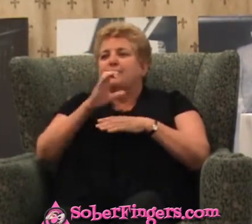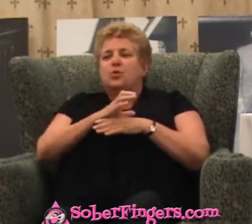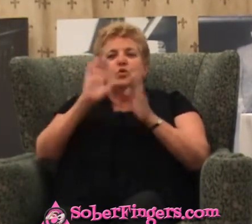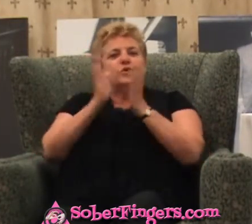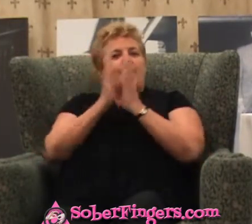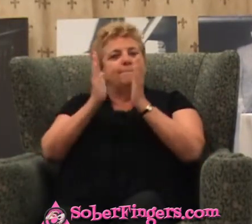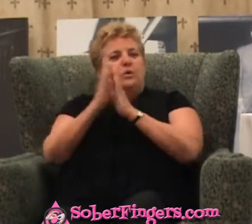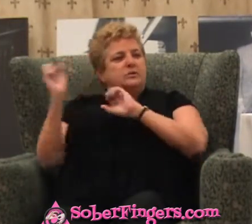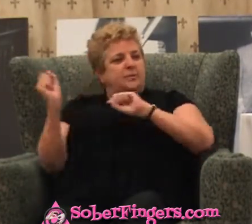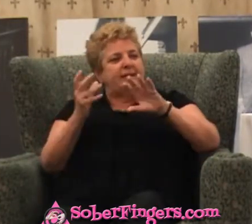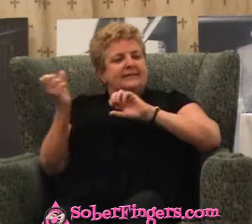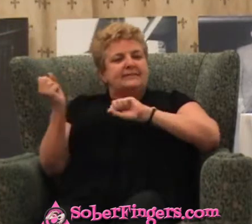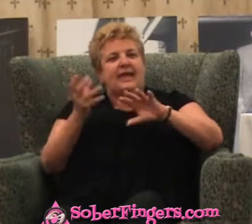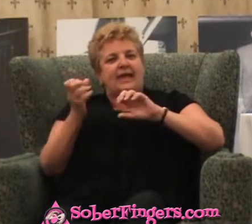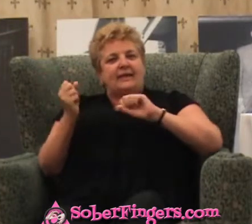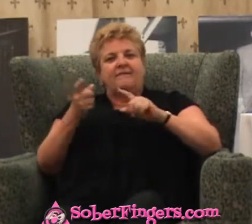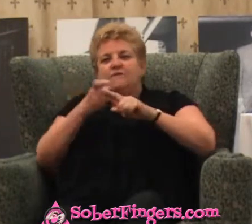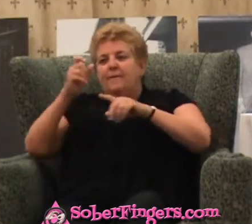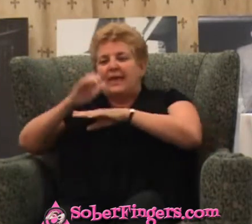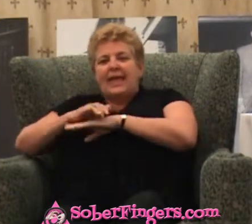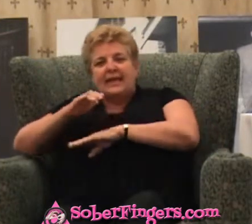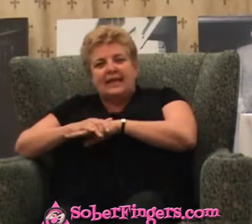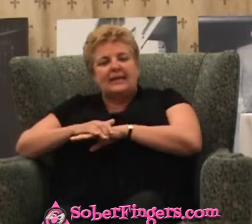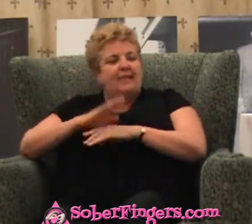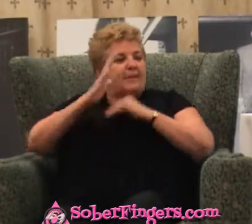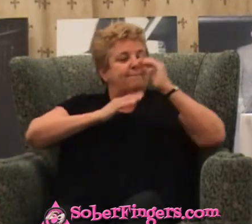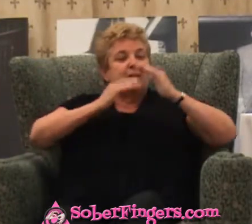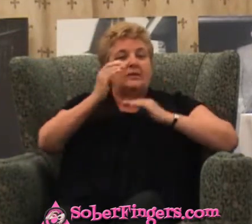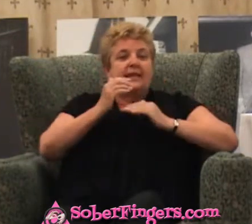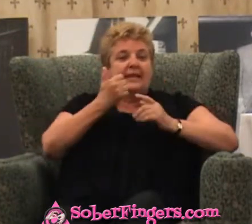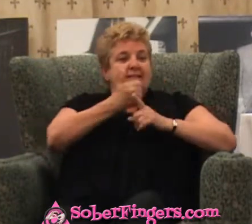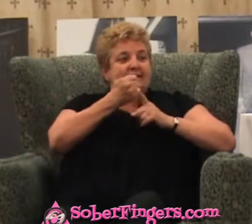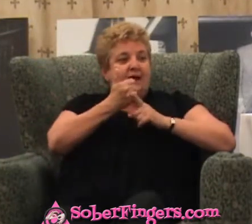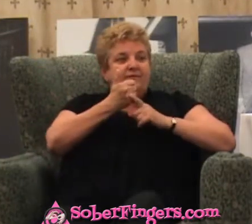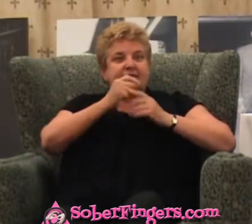over from England, and the building is under construction.